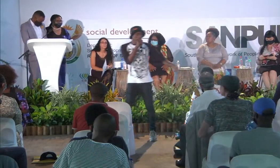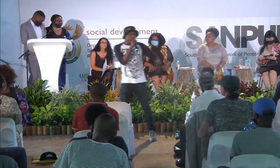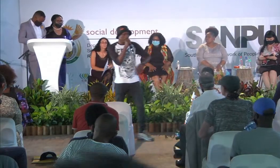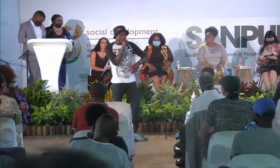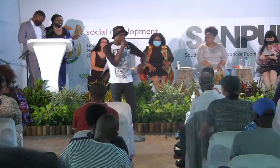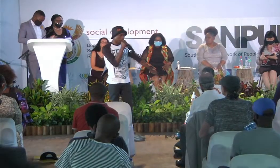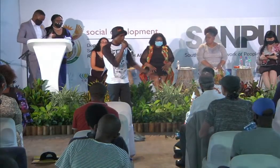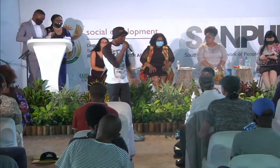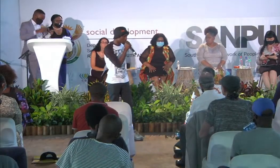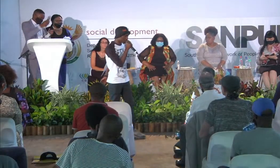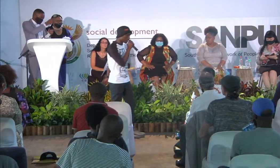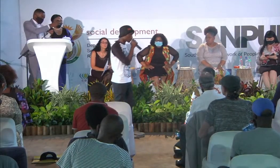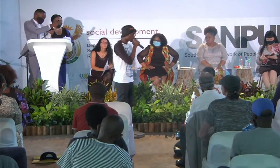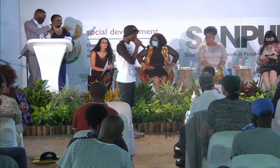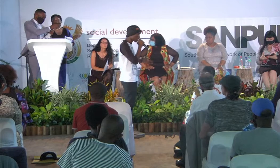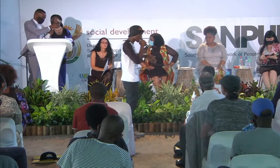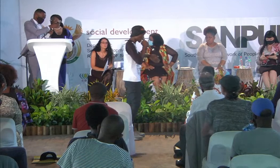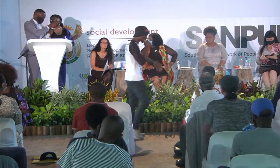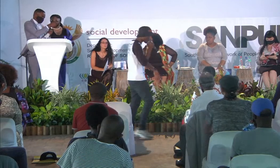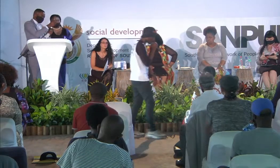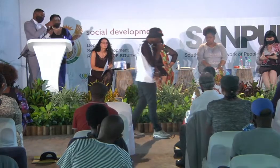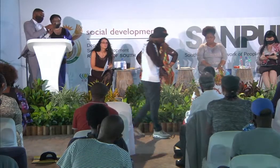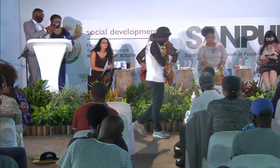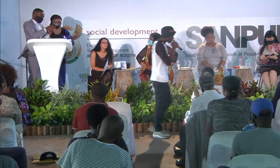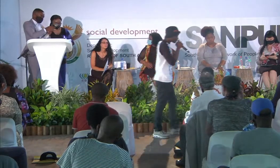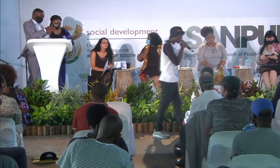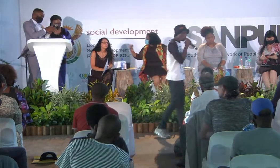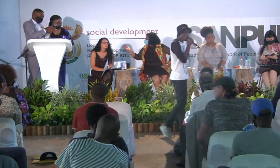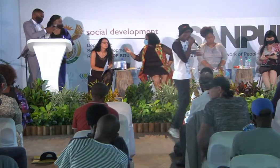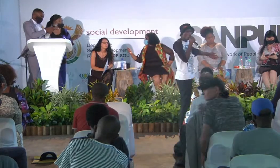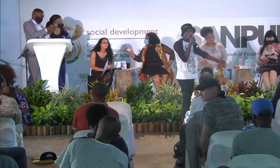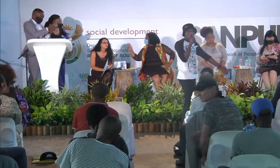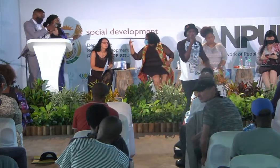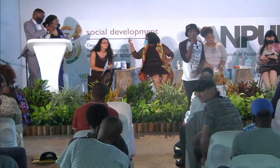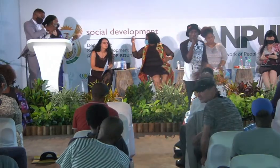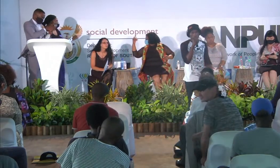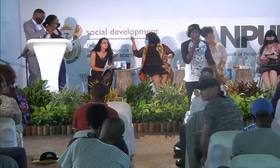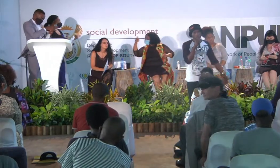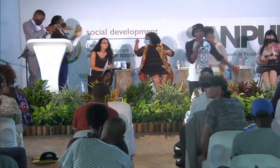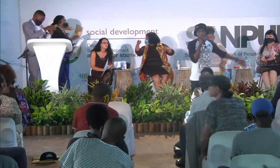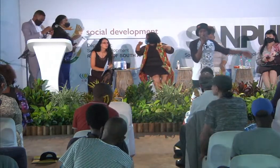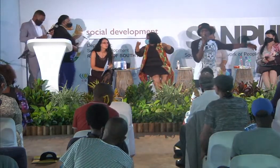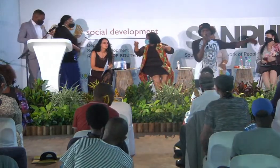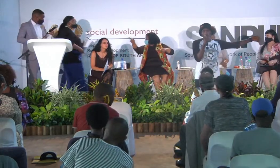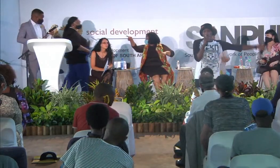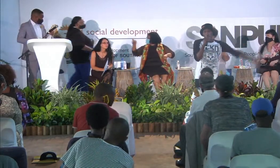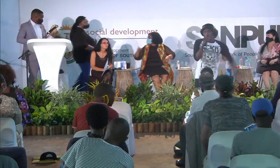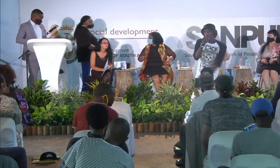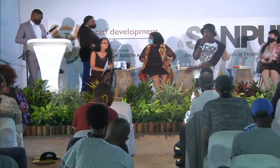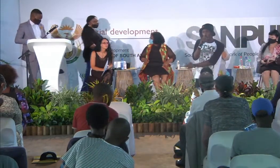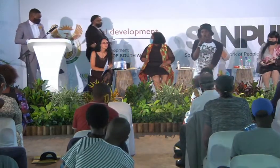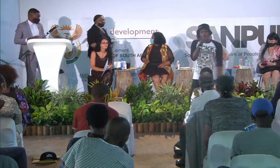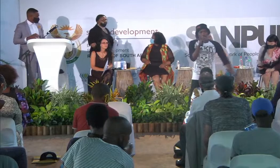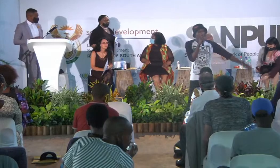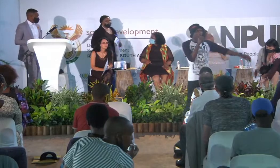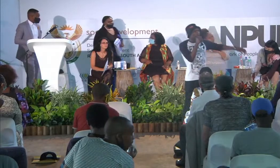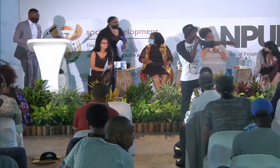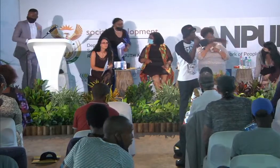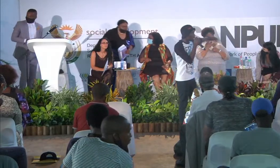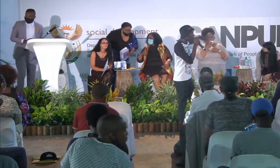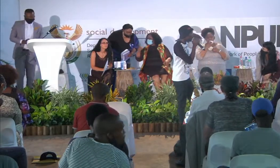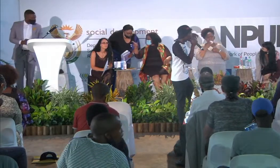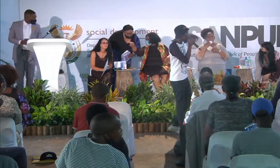abantu ade besebenzisa ama-drugs kodwa sengi-right manje. Cela ukubonga uNkulunkulu. Ngokubonga uNkulunkulu ngokuthi